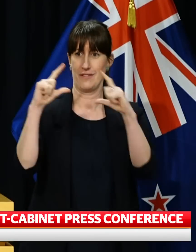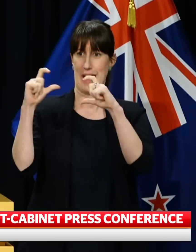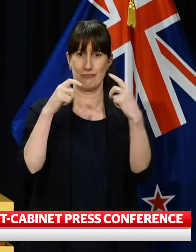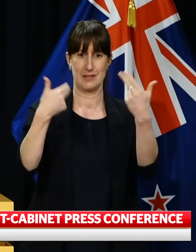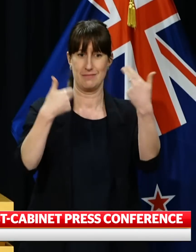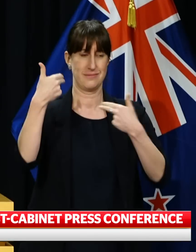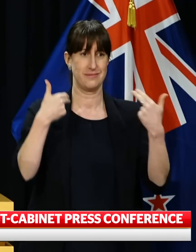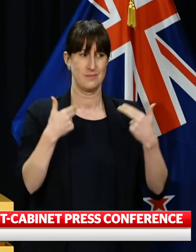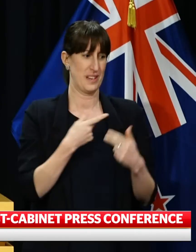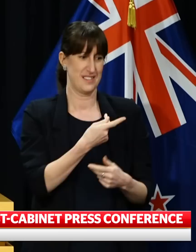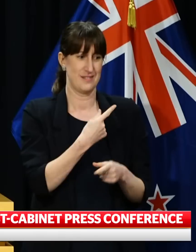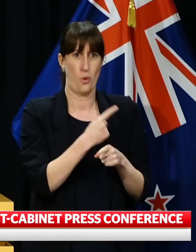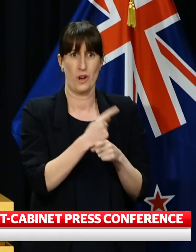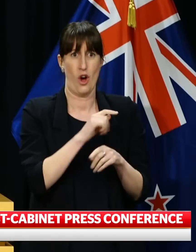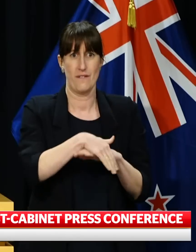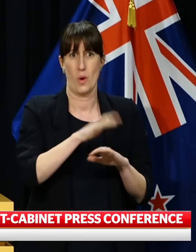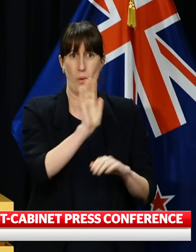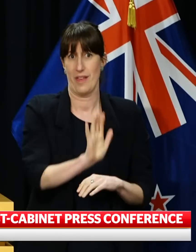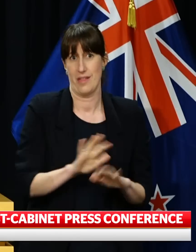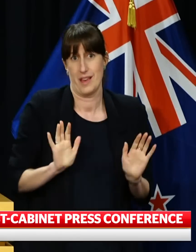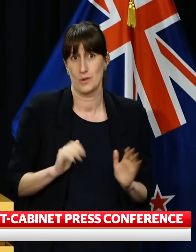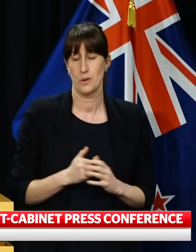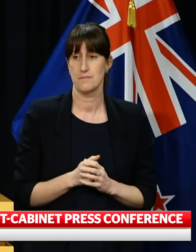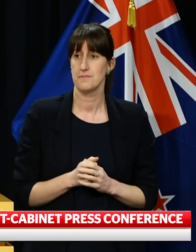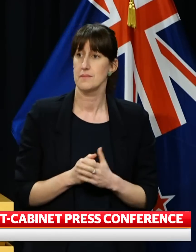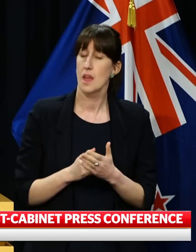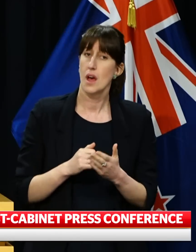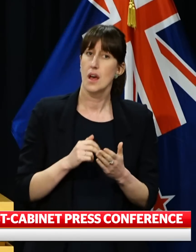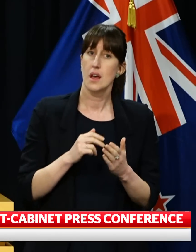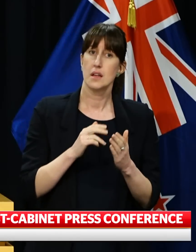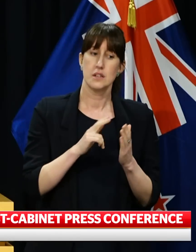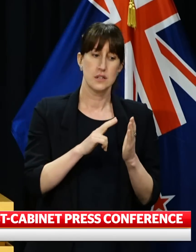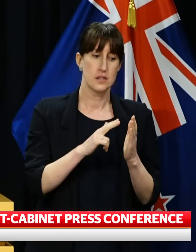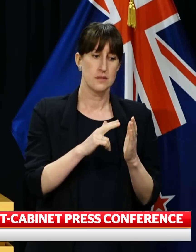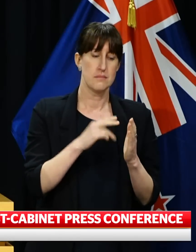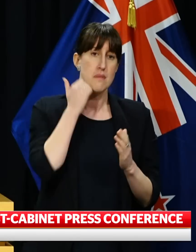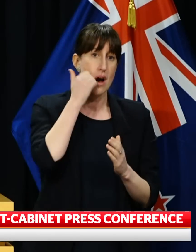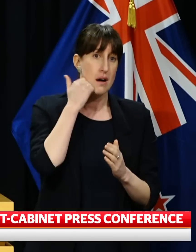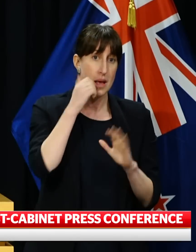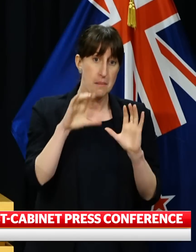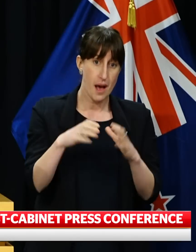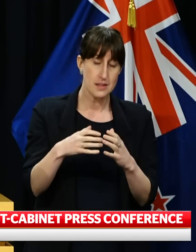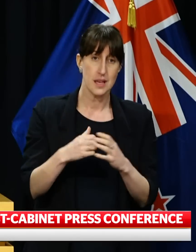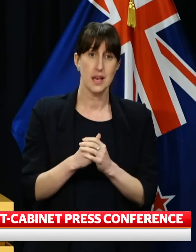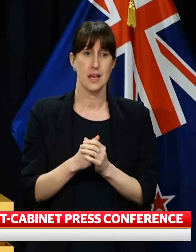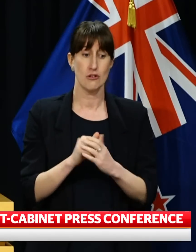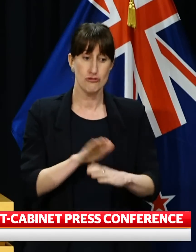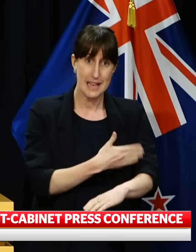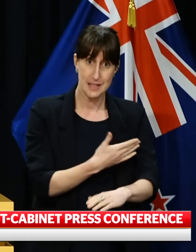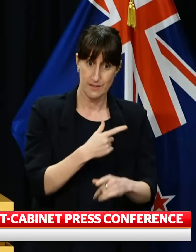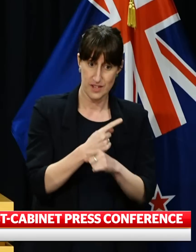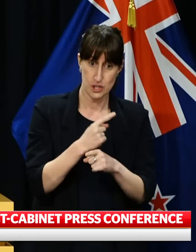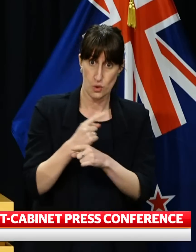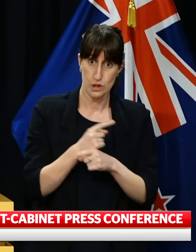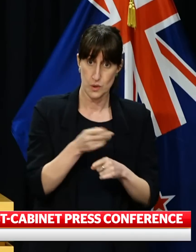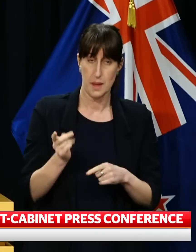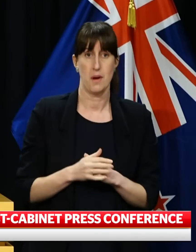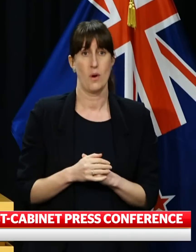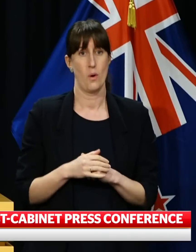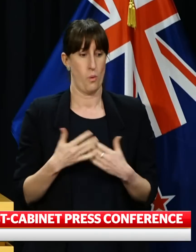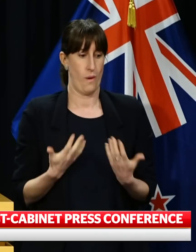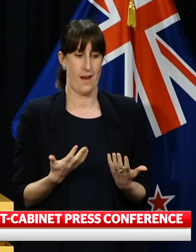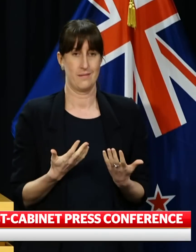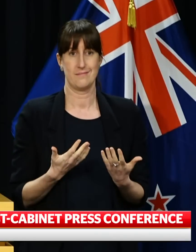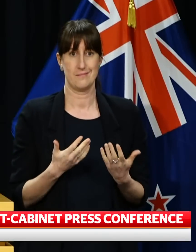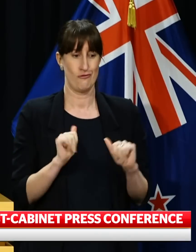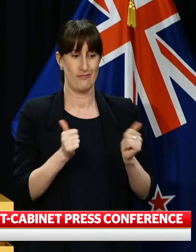or Te Pāti Māori, have you had any conversations with them about future governing arrangements? I have conversations with the Greens all of the time because we actually have a governing